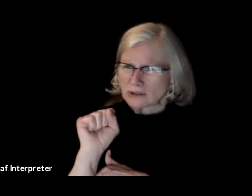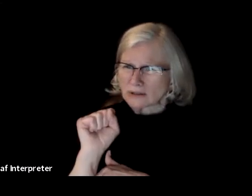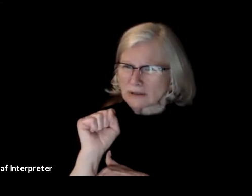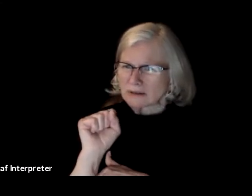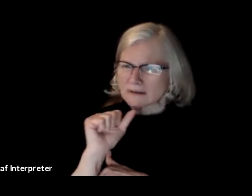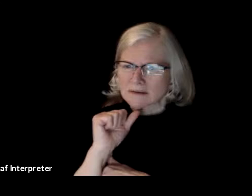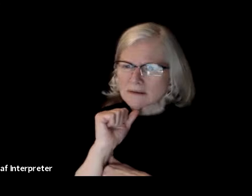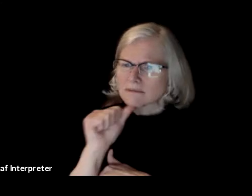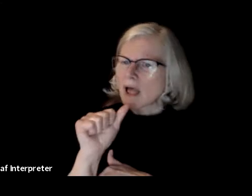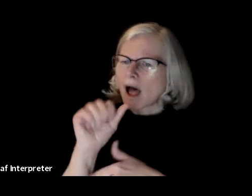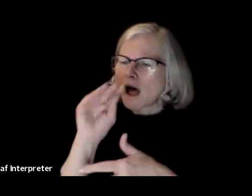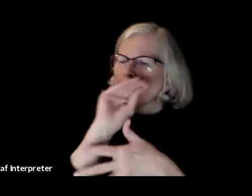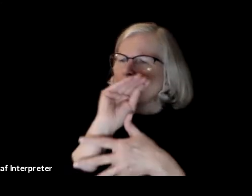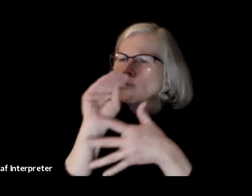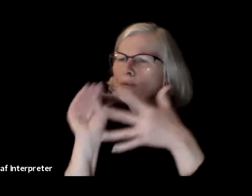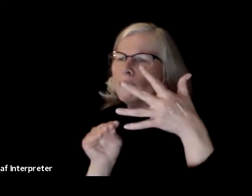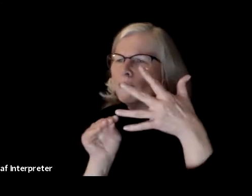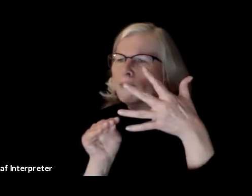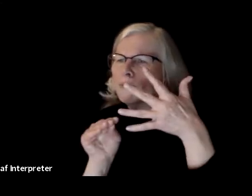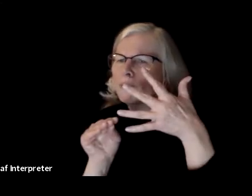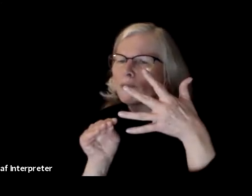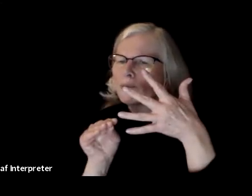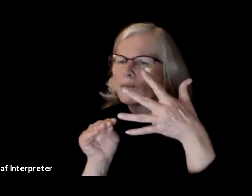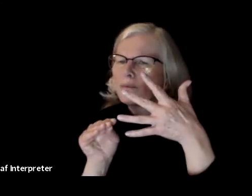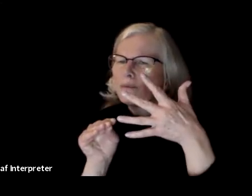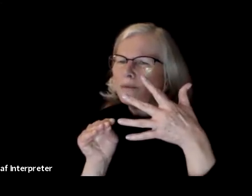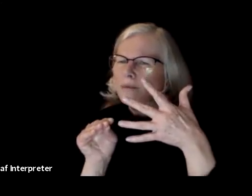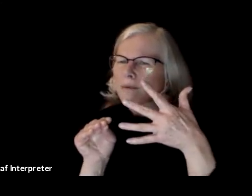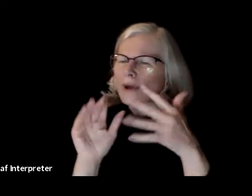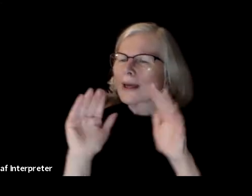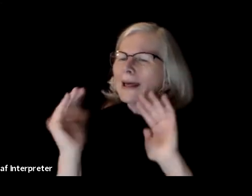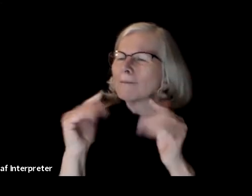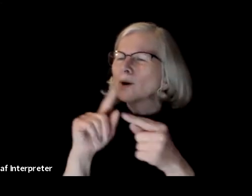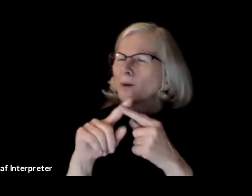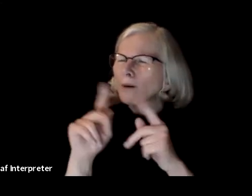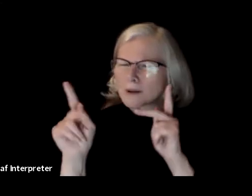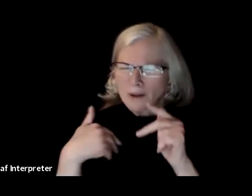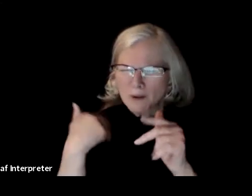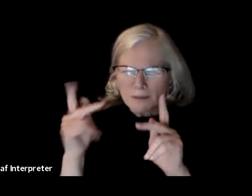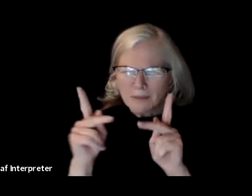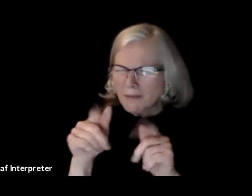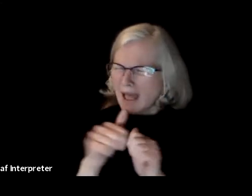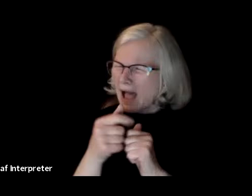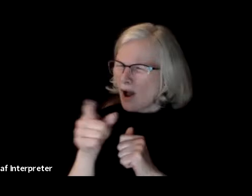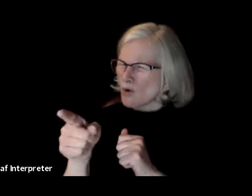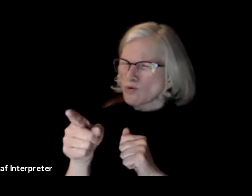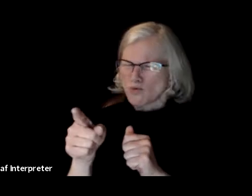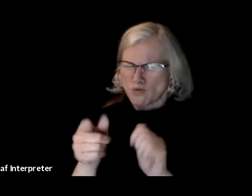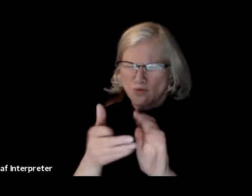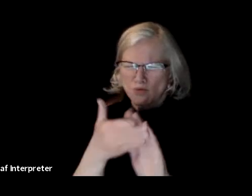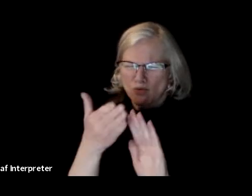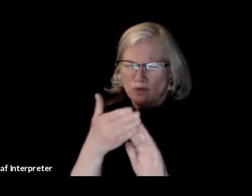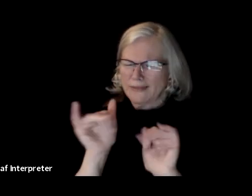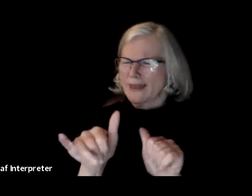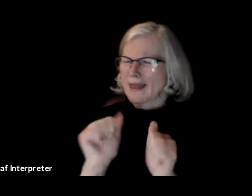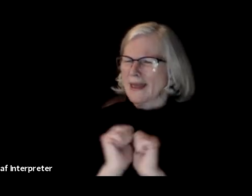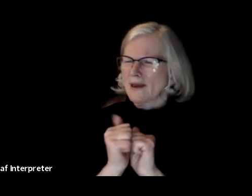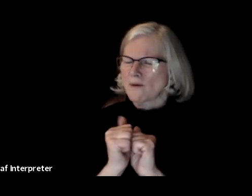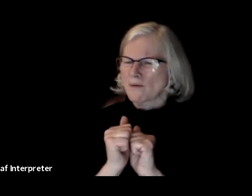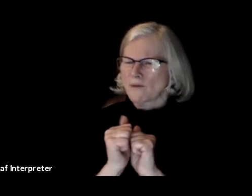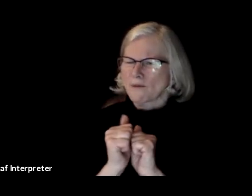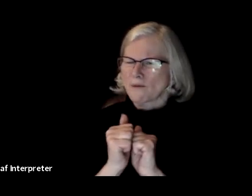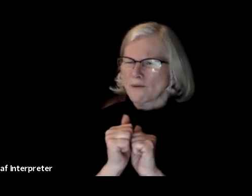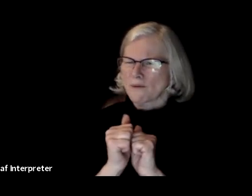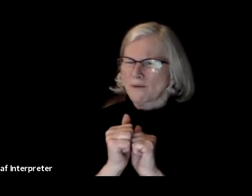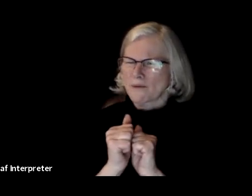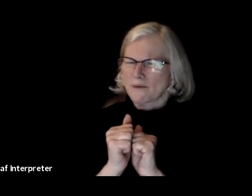behind the younger people who might be at lower risk? And maybe maybe this is all in the context of Theo's question as well in terms of the increase